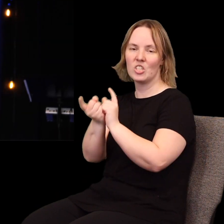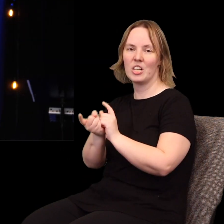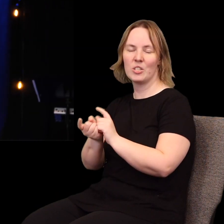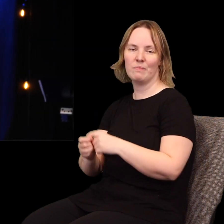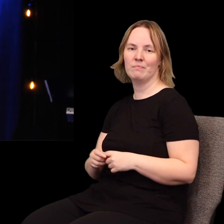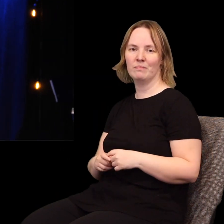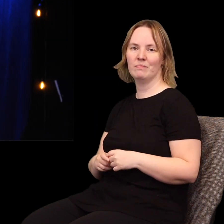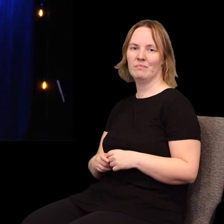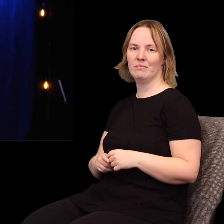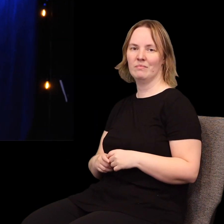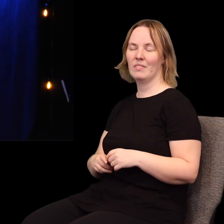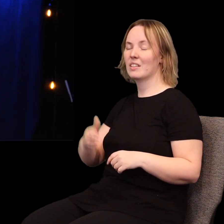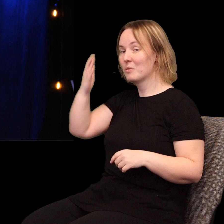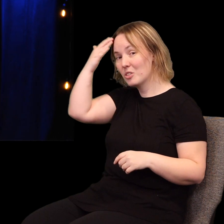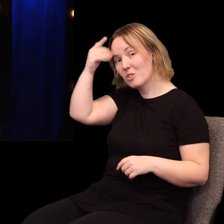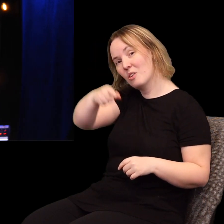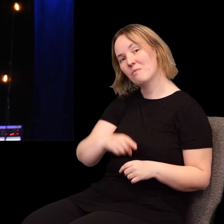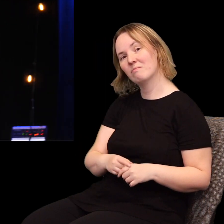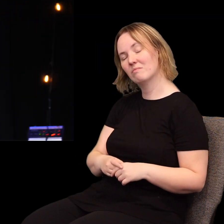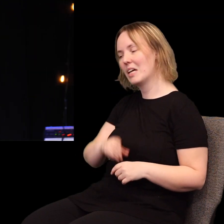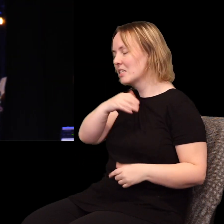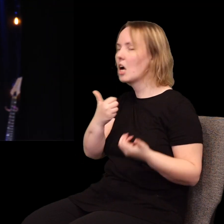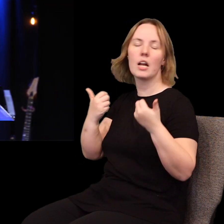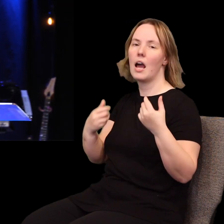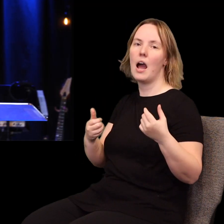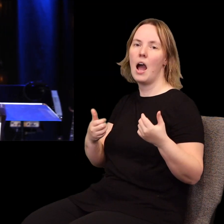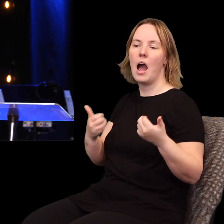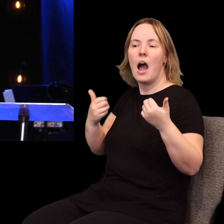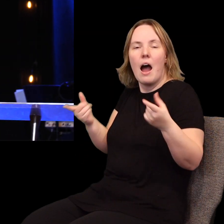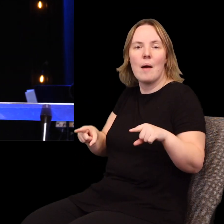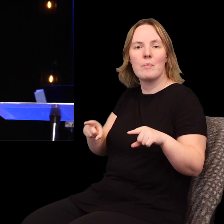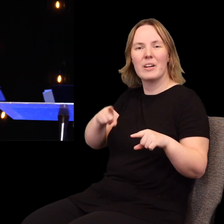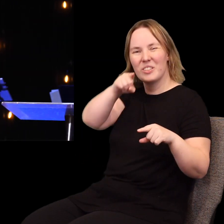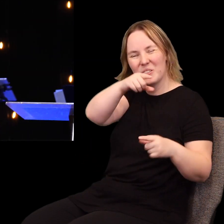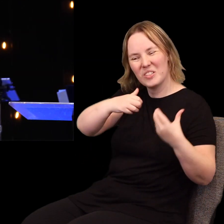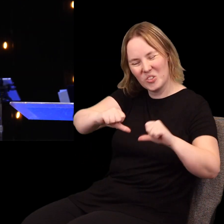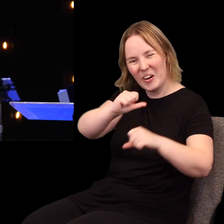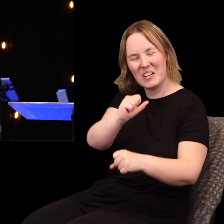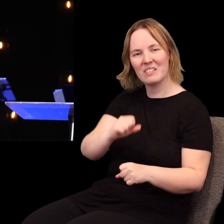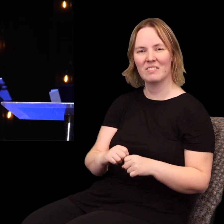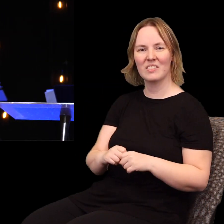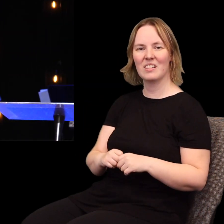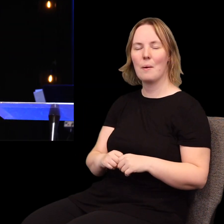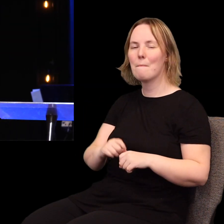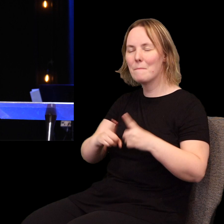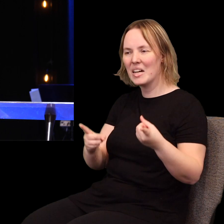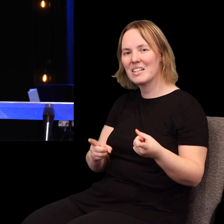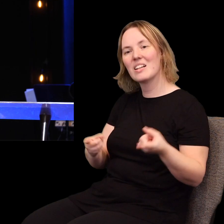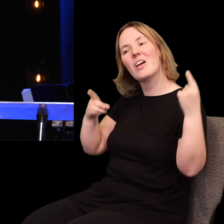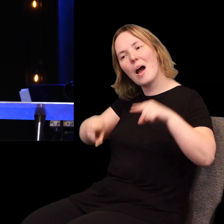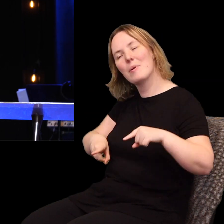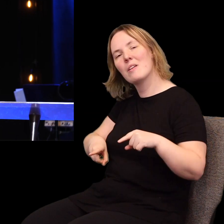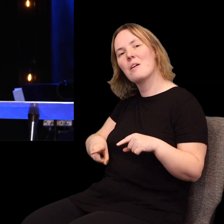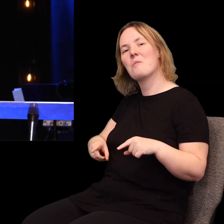hasn't changed. But I want you to know it's not going to happen by you just trying harder. It's going to happen by you